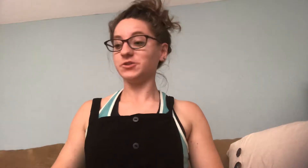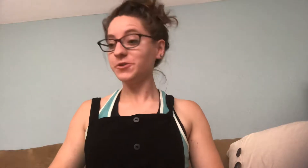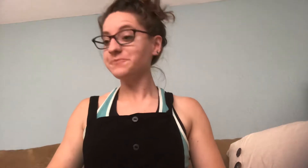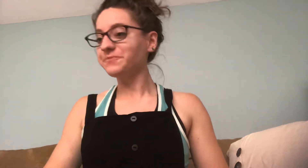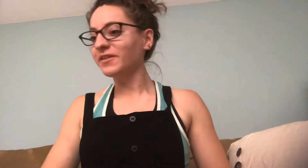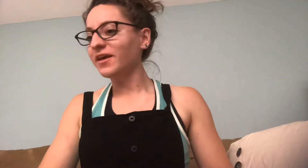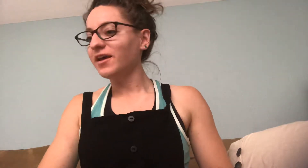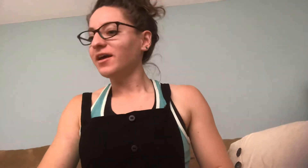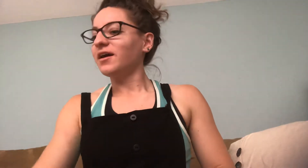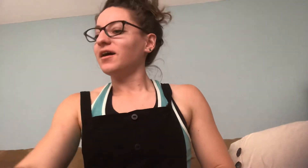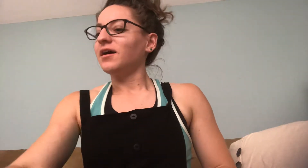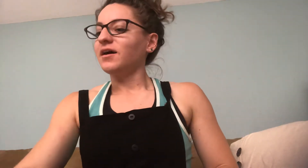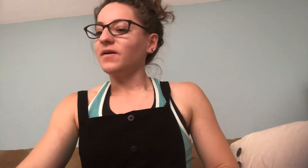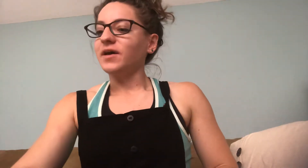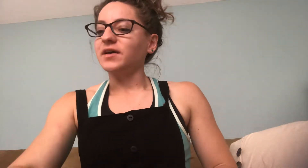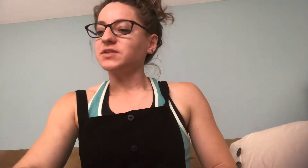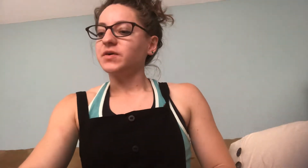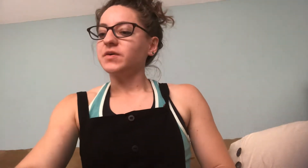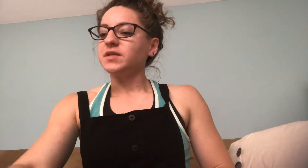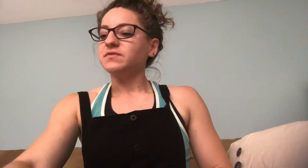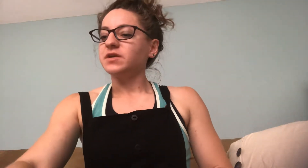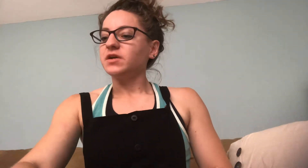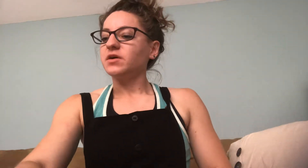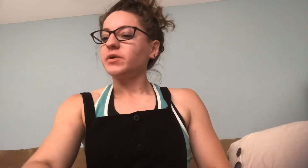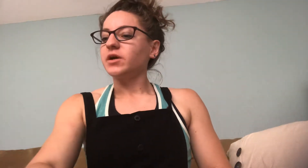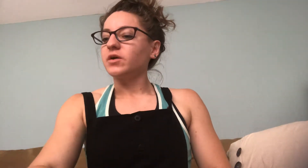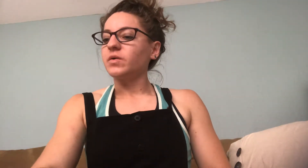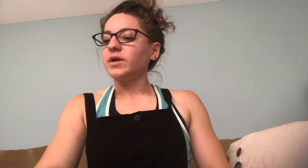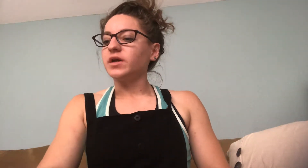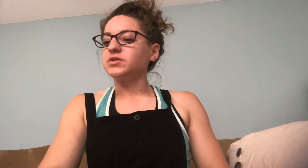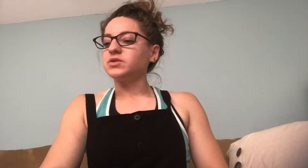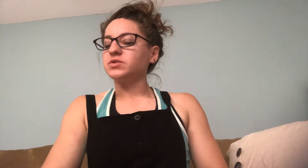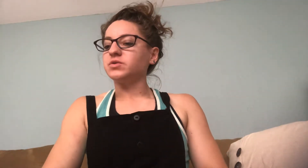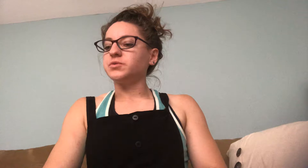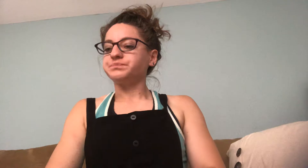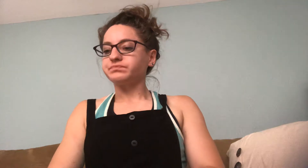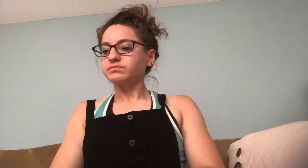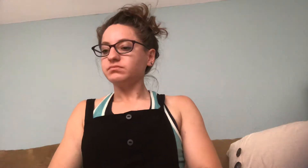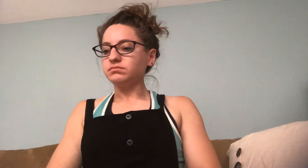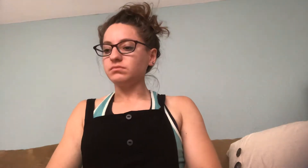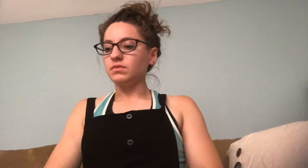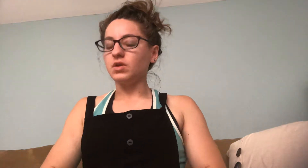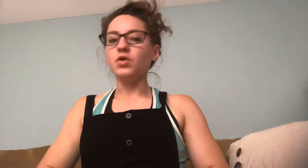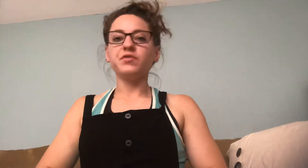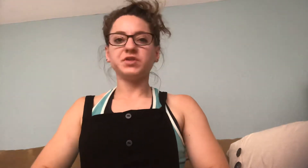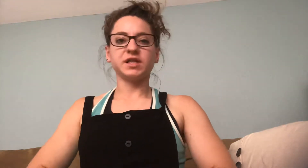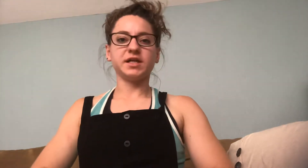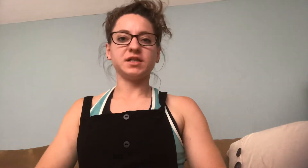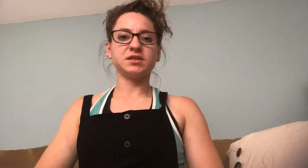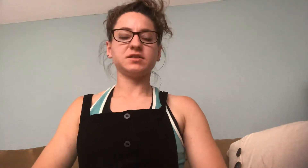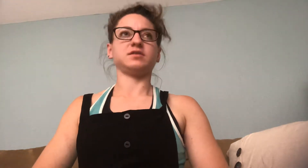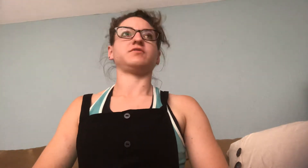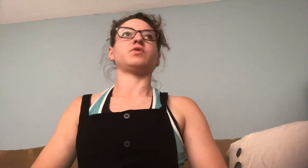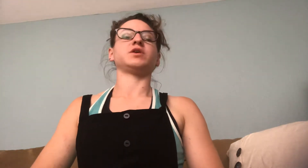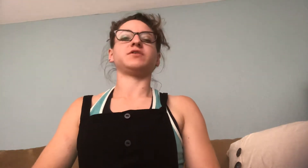sooner. Okay, so this video we are going to go over signs for